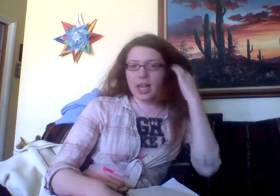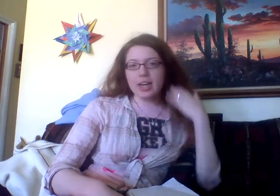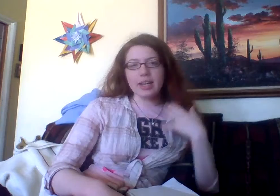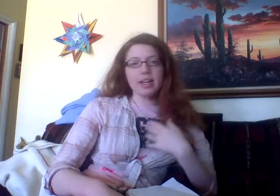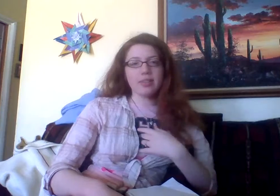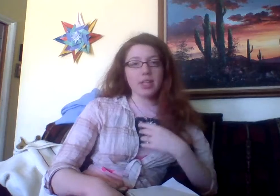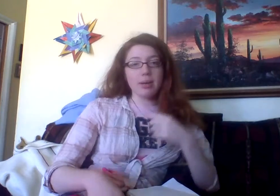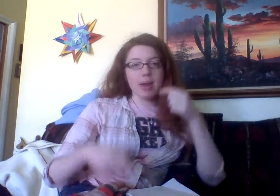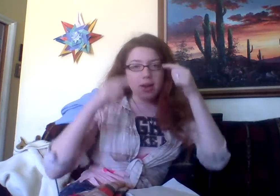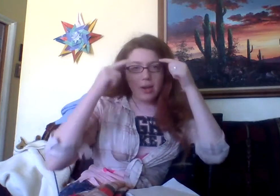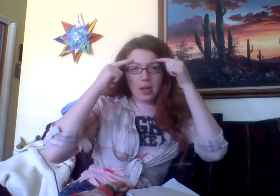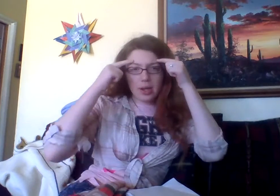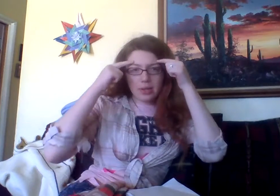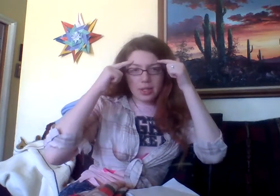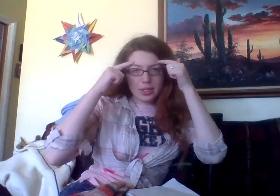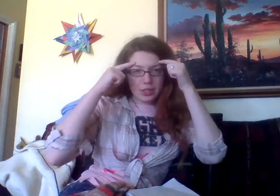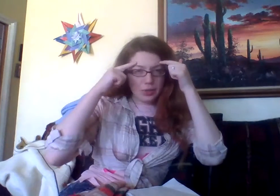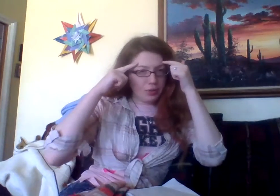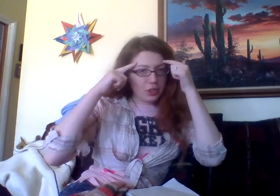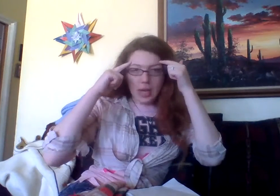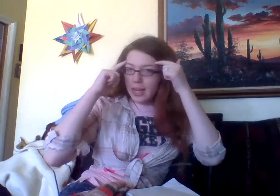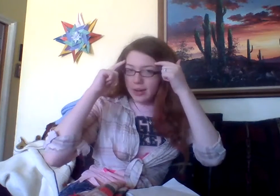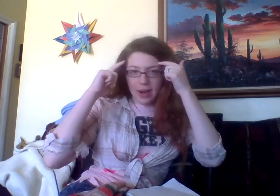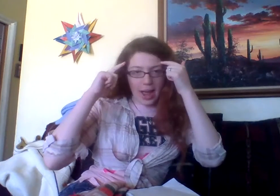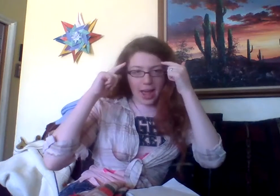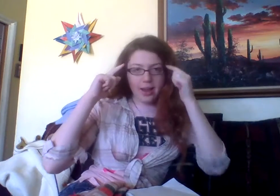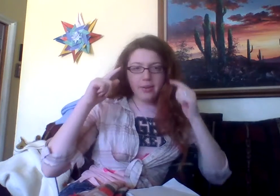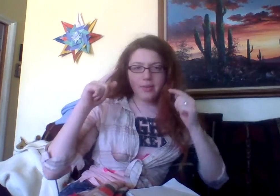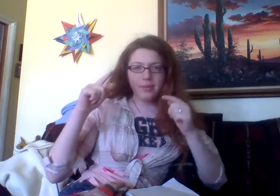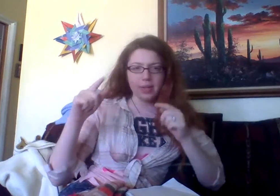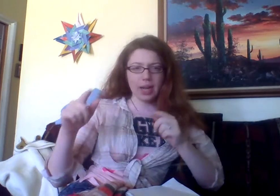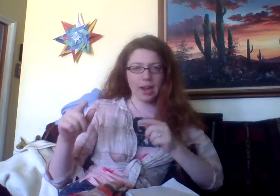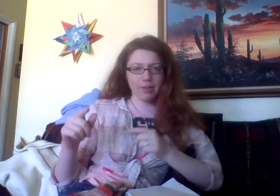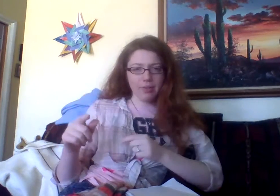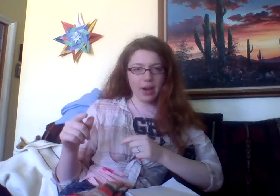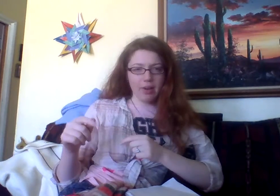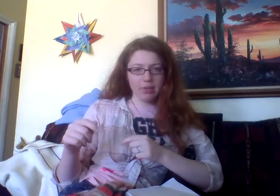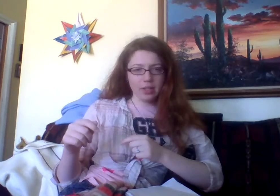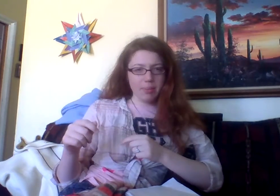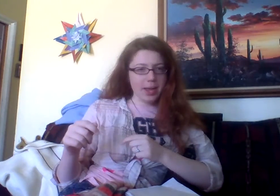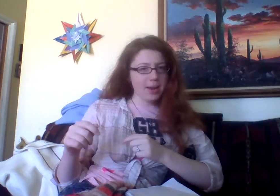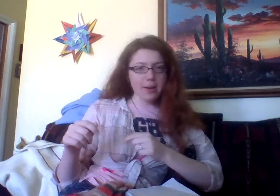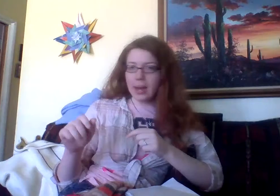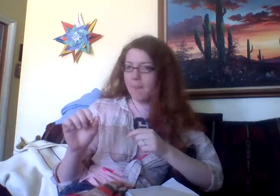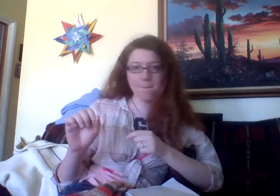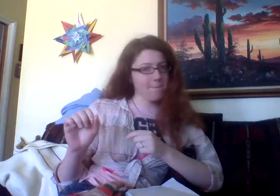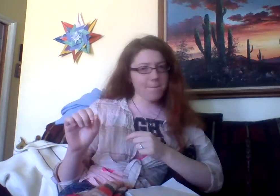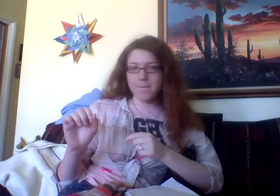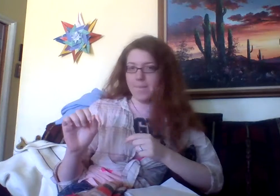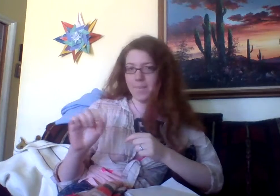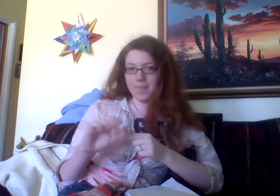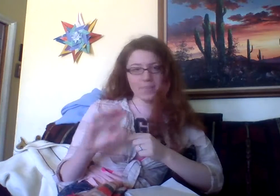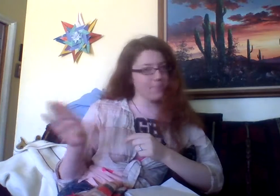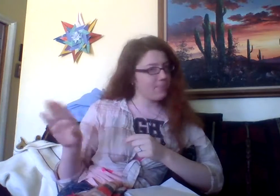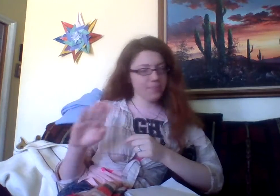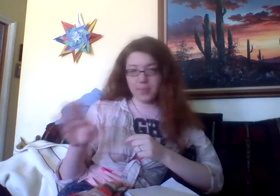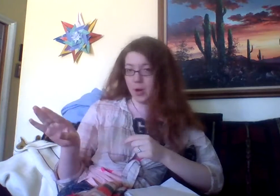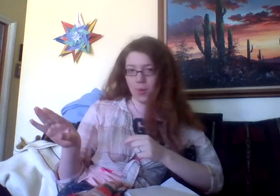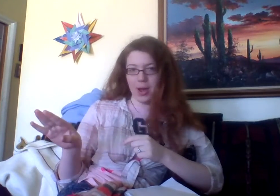saying a negative statement, you need to shake your head and kind of frown a little bit, like, no way.